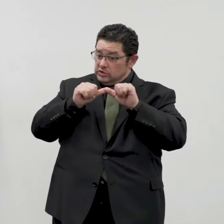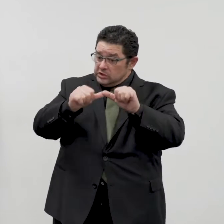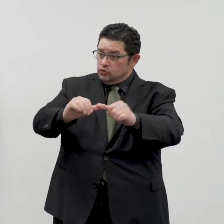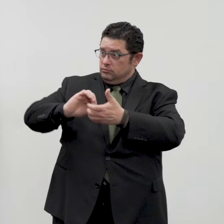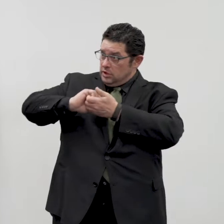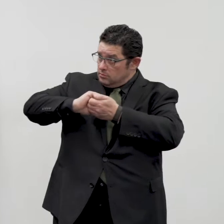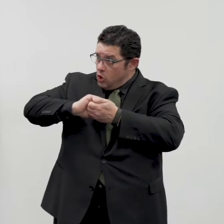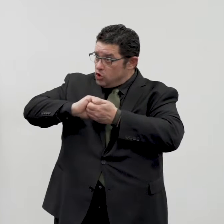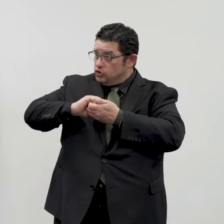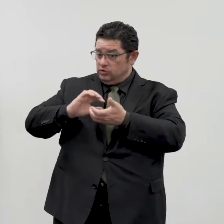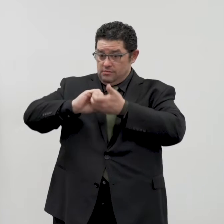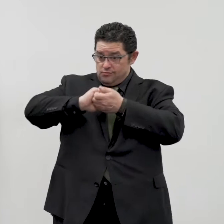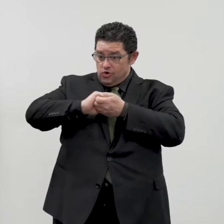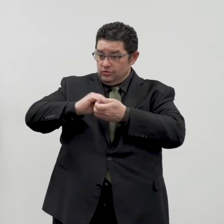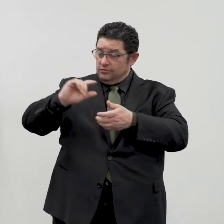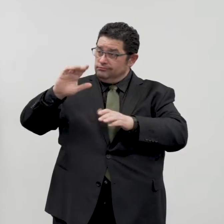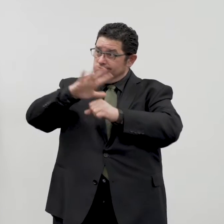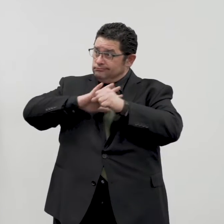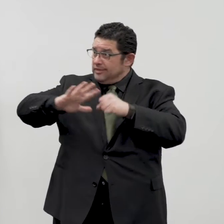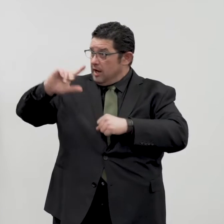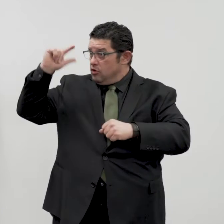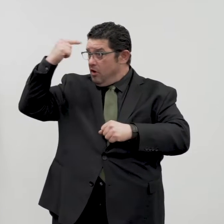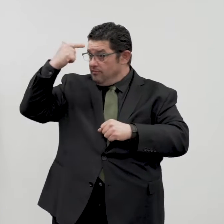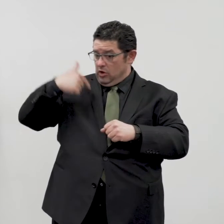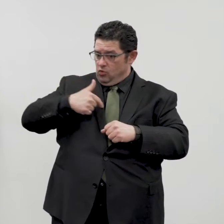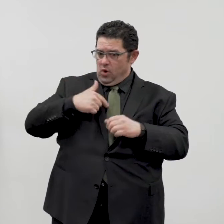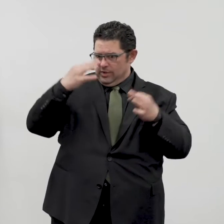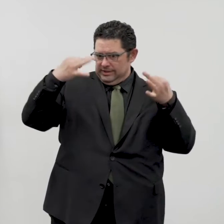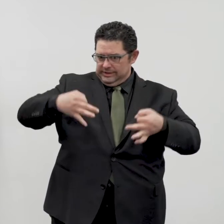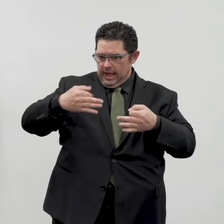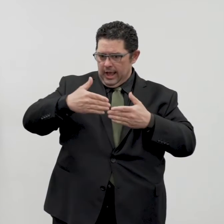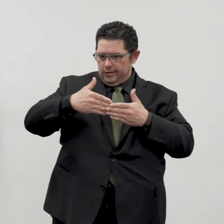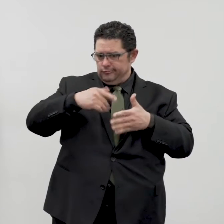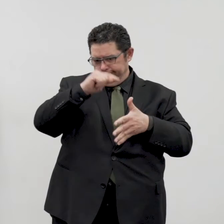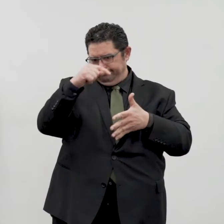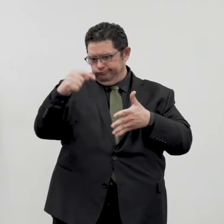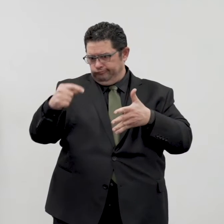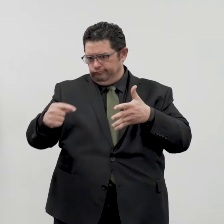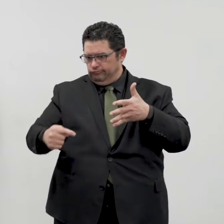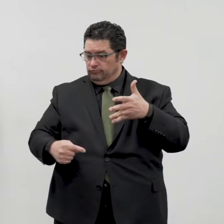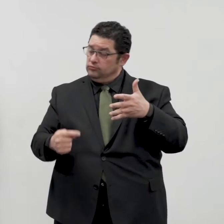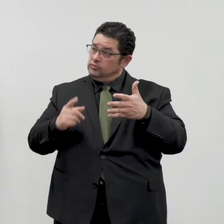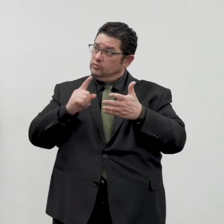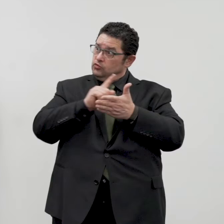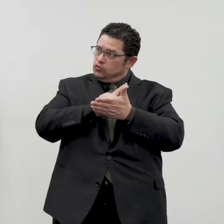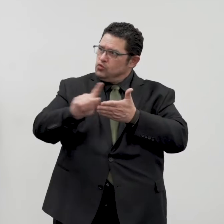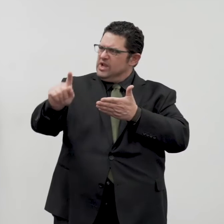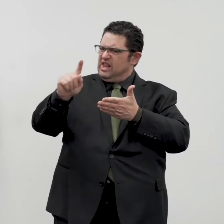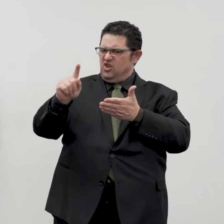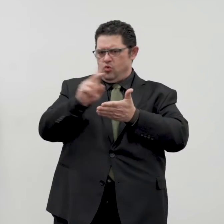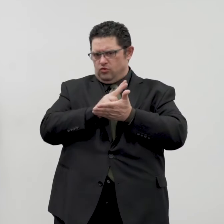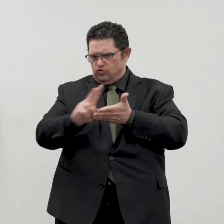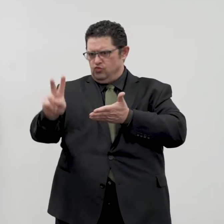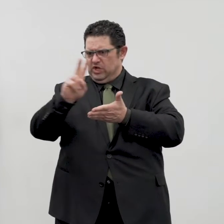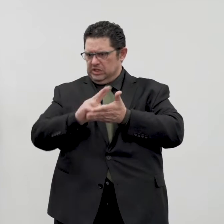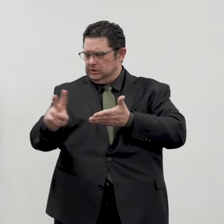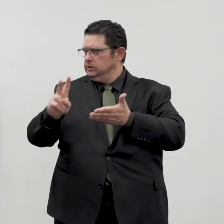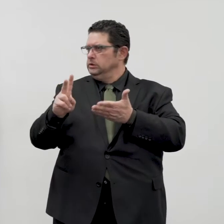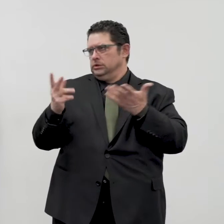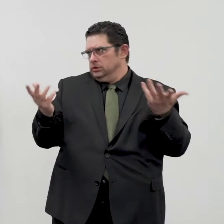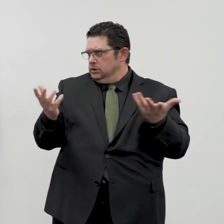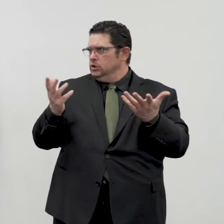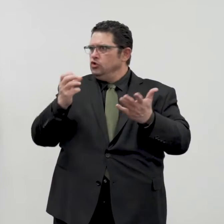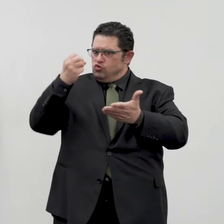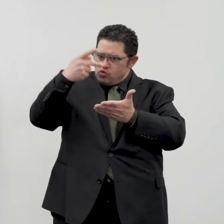county government as we make those decisions. But going back to the council on a weekly basis or every 2-week basis to